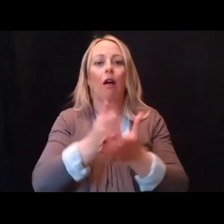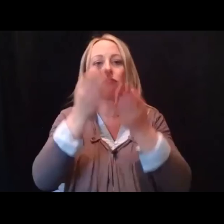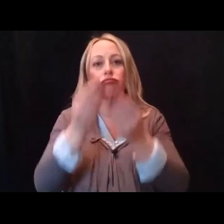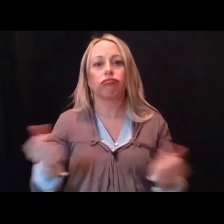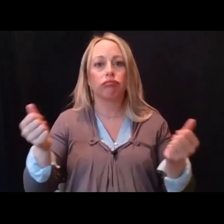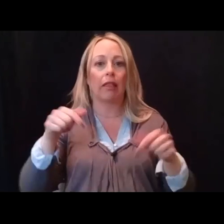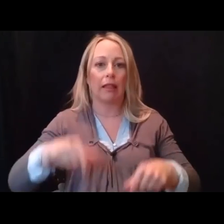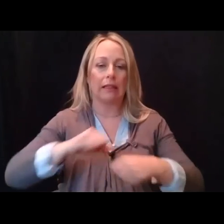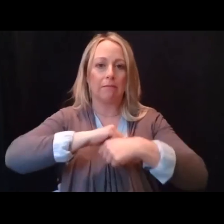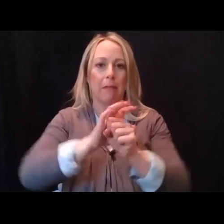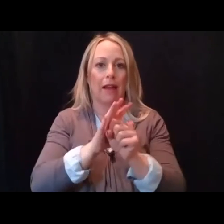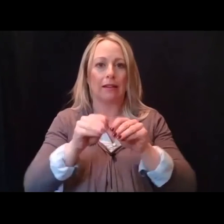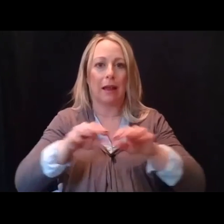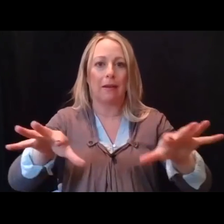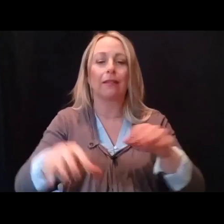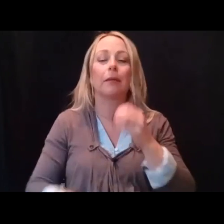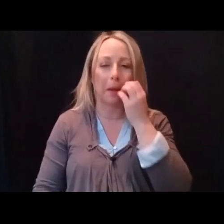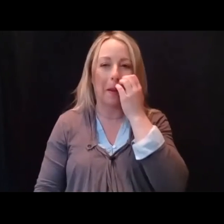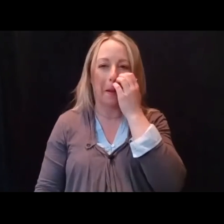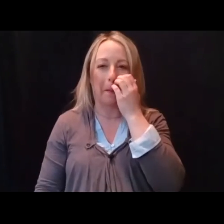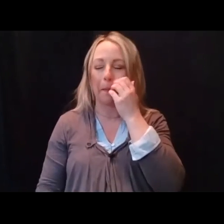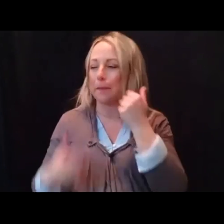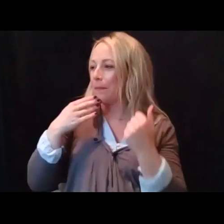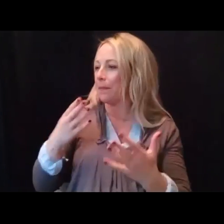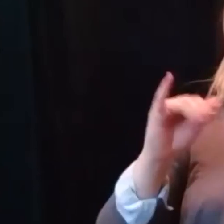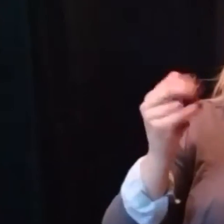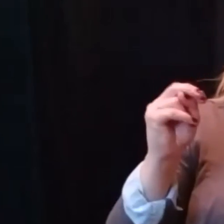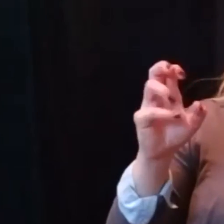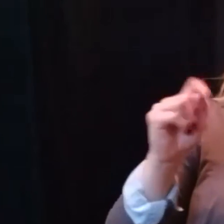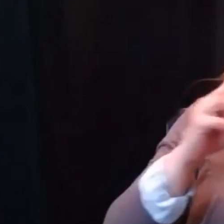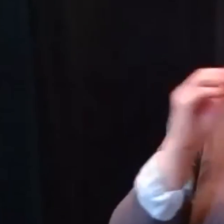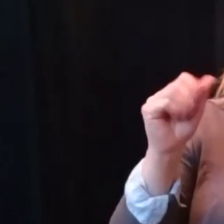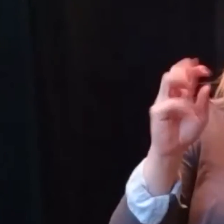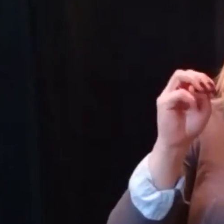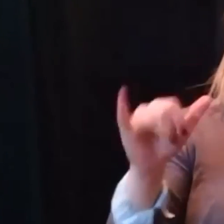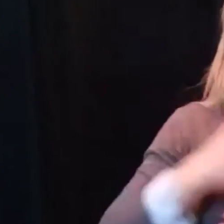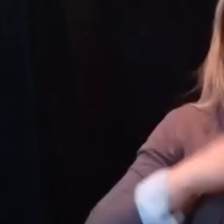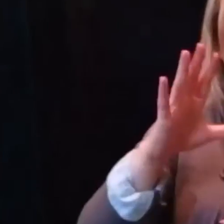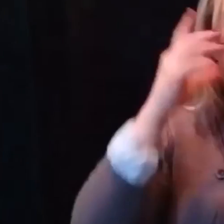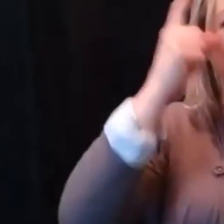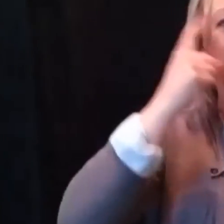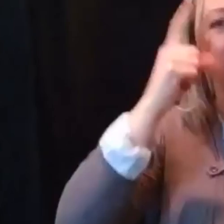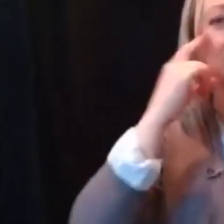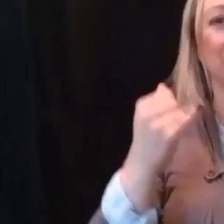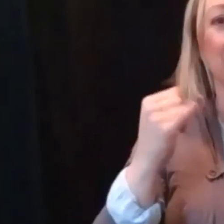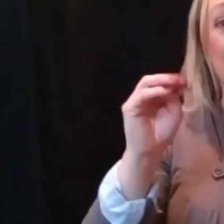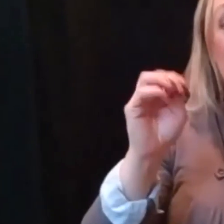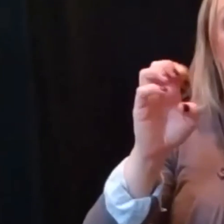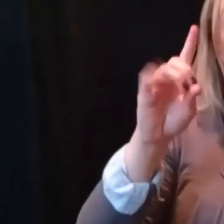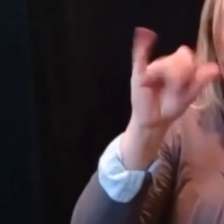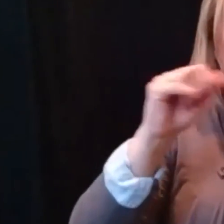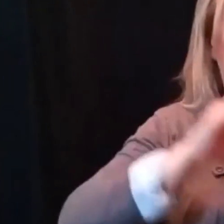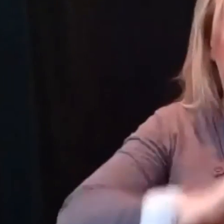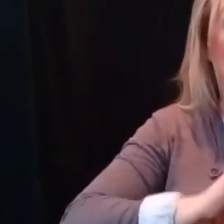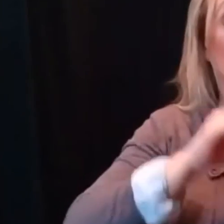you. Thank you, Janet and Amy. Appreciate those thoughts for today. Media partners on the call, if you have any